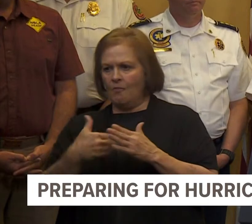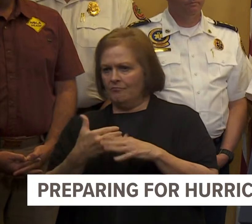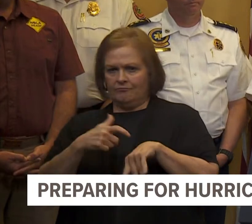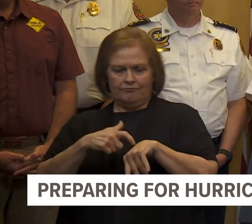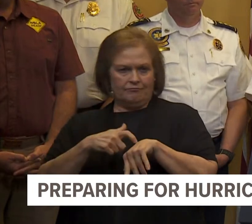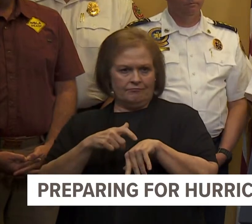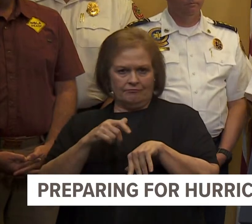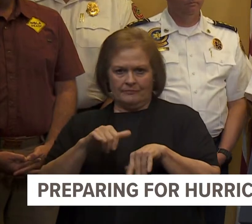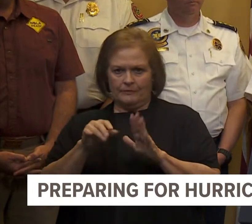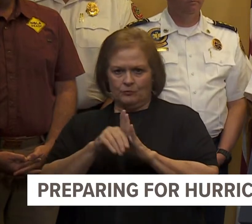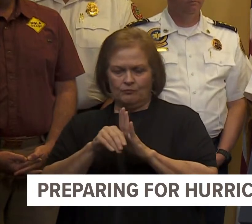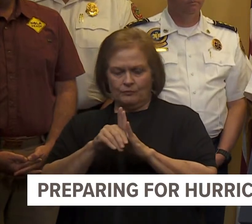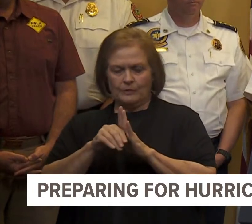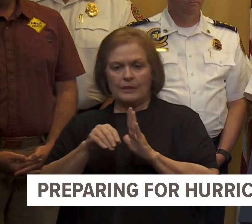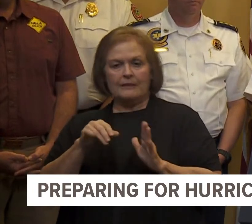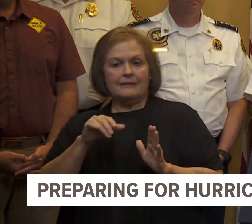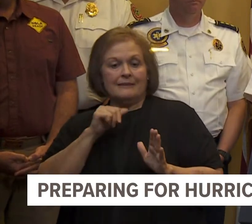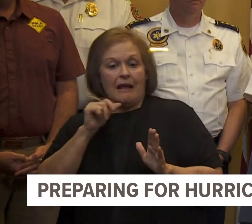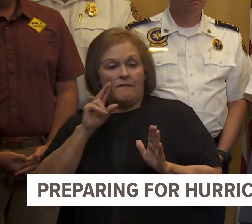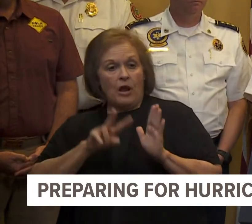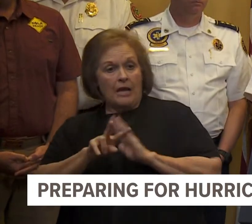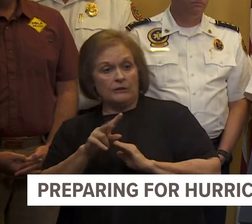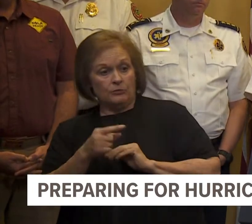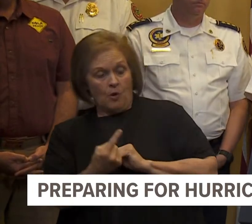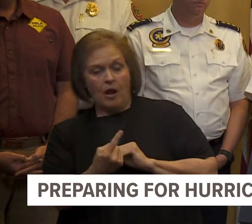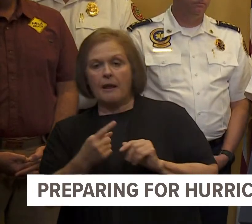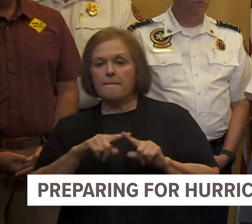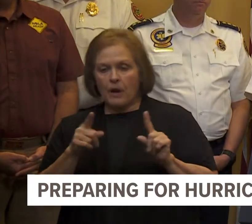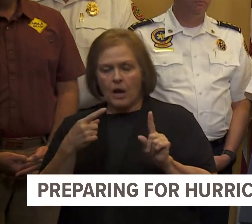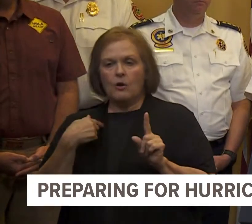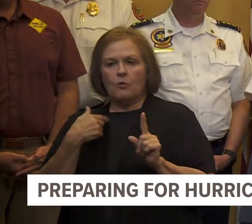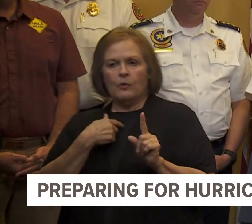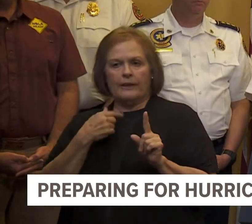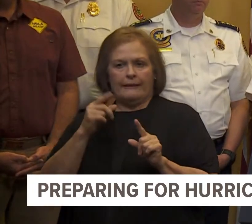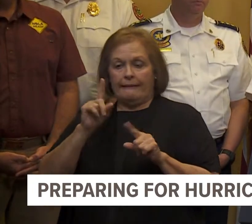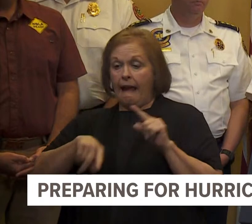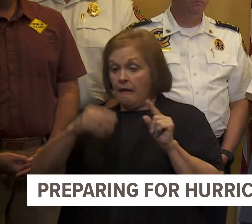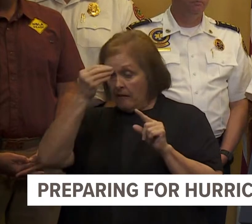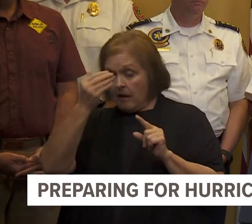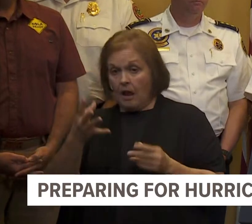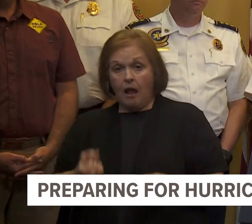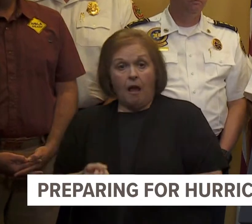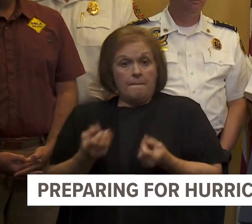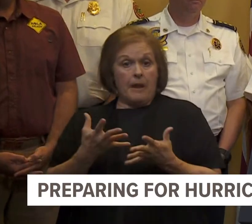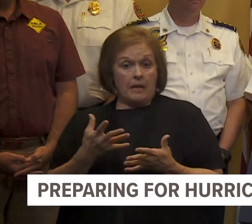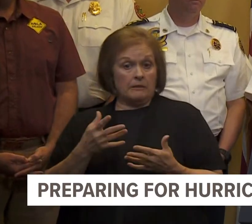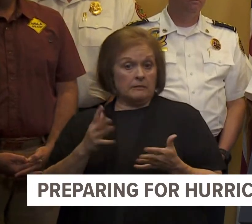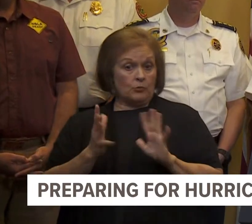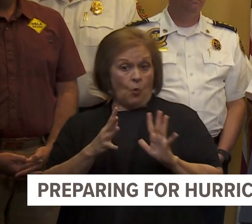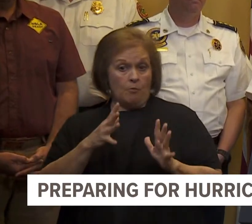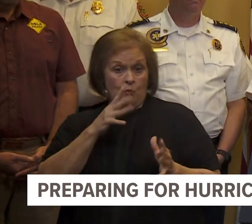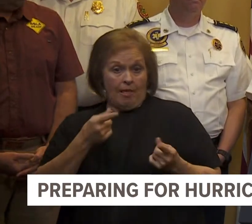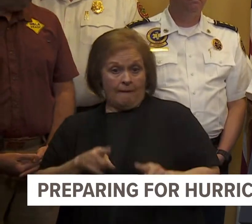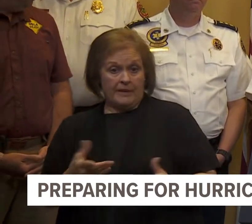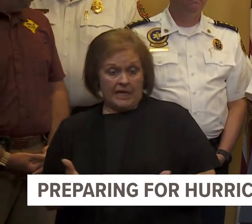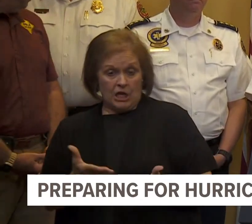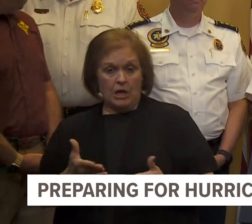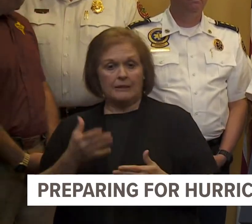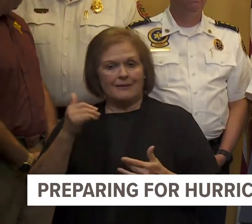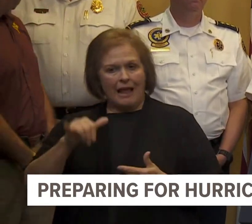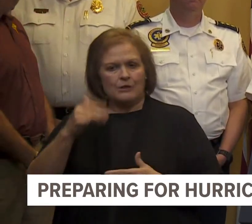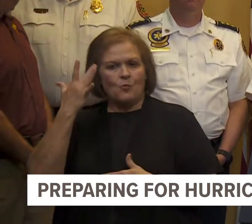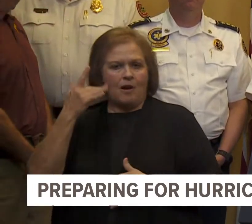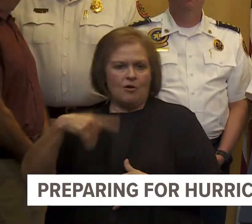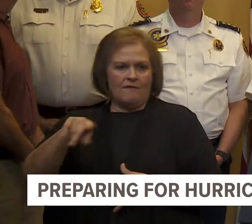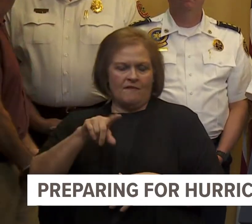season. This is not a New Orleans specific forecast, and we cannot tell you how many storms will impact the region. That means it's important to be ready for